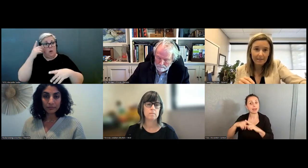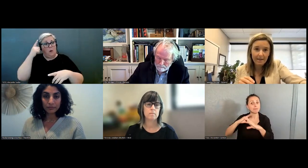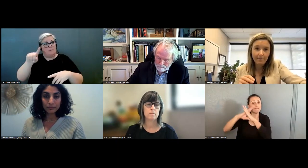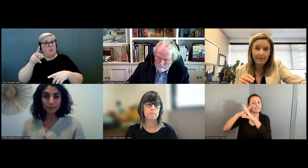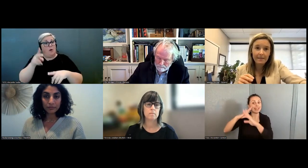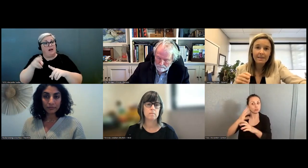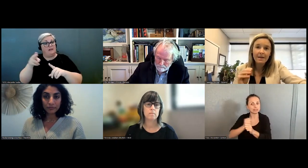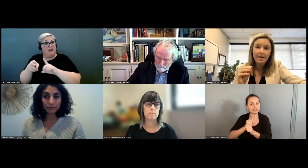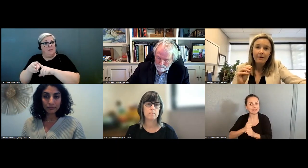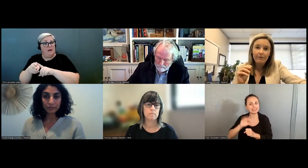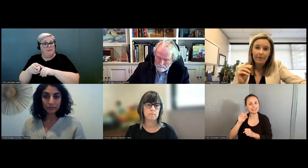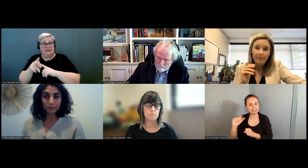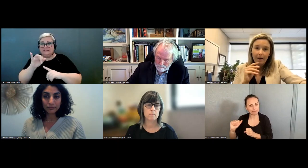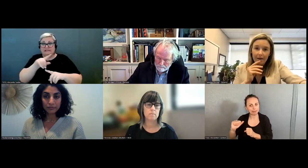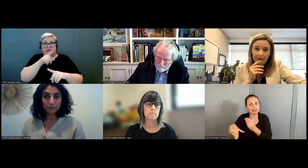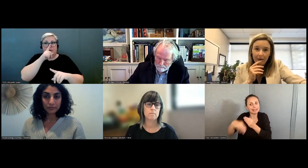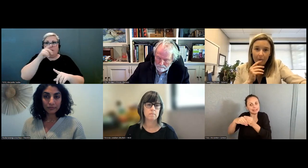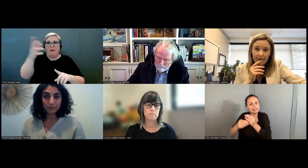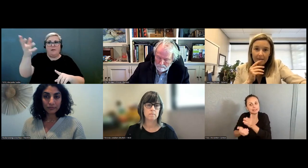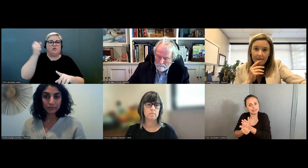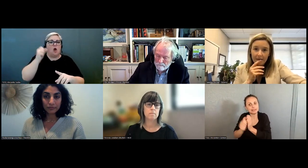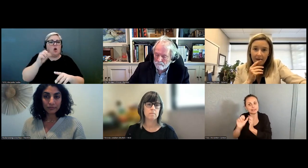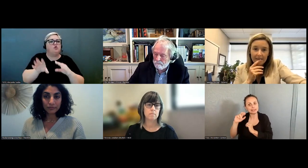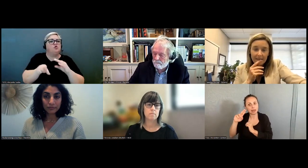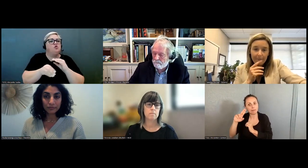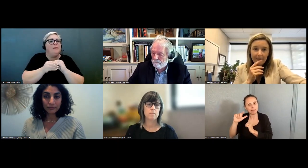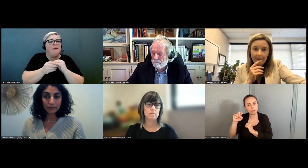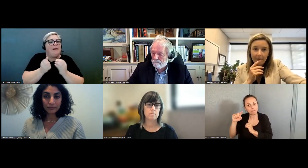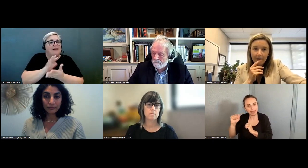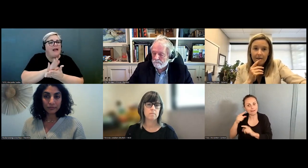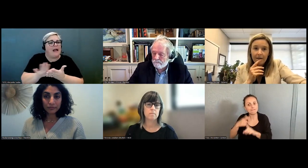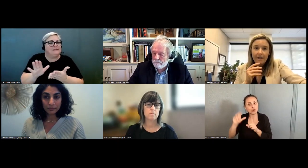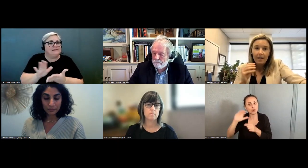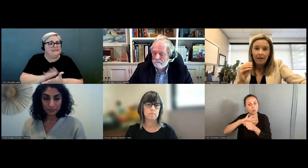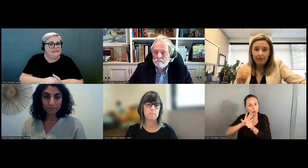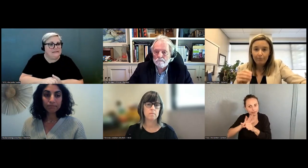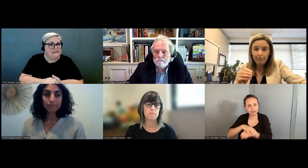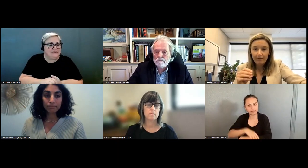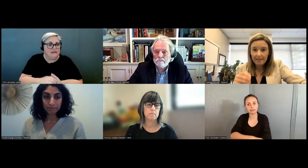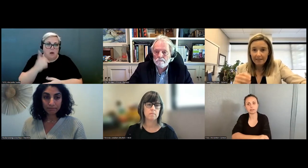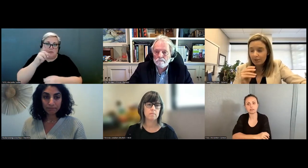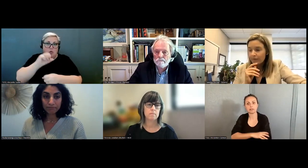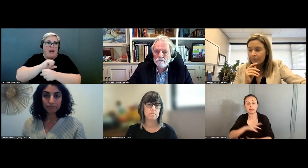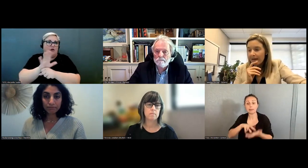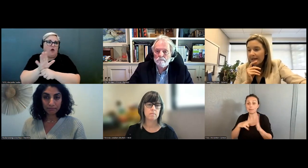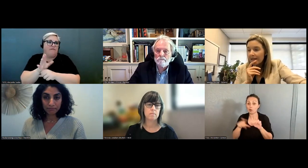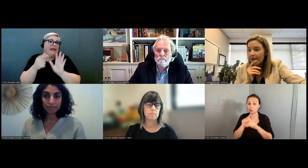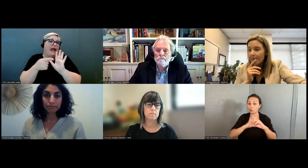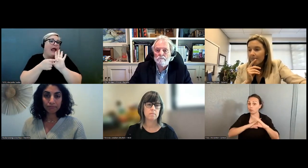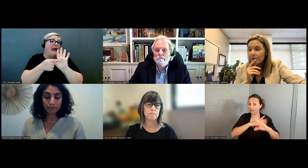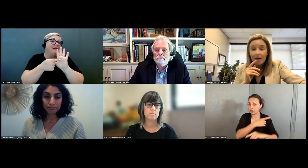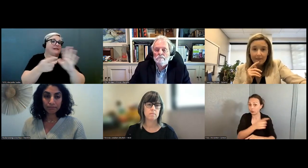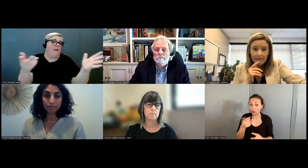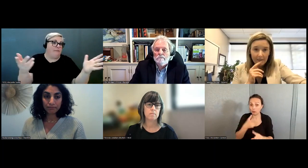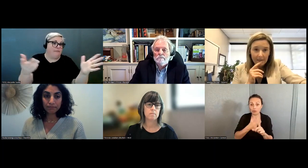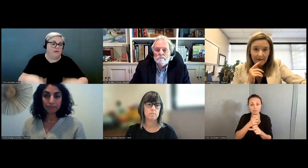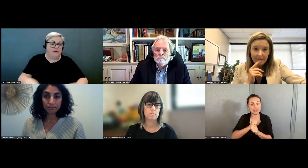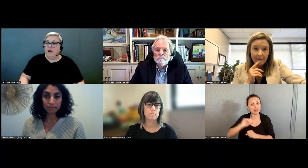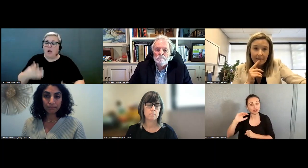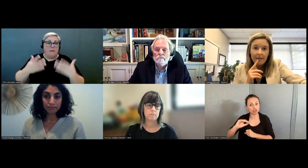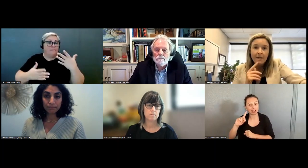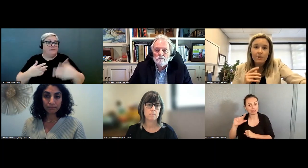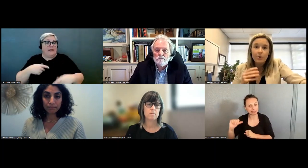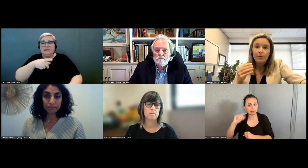the disability supplement from the COVID supplement that occurred. It would have prevented you from getting the child